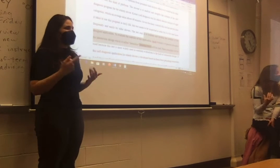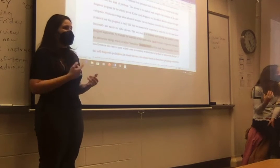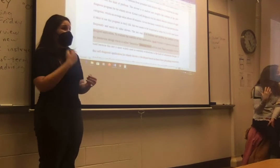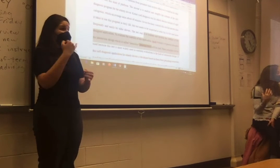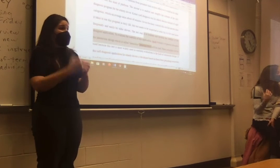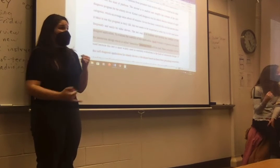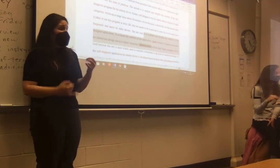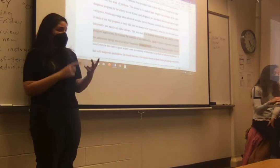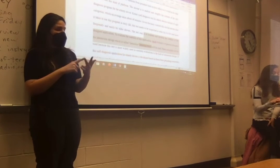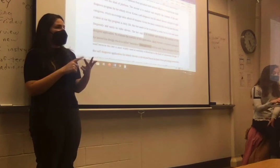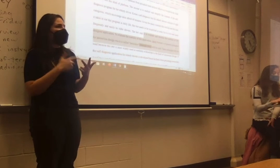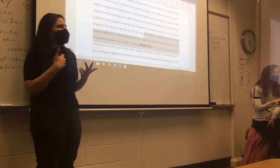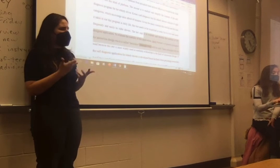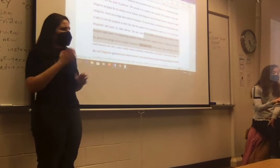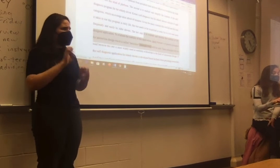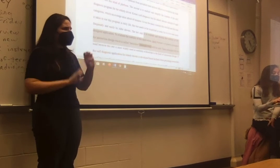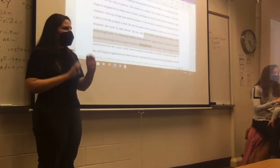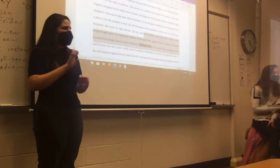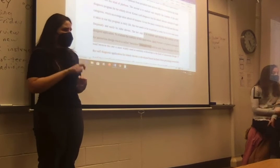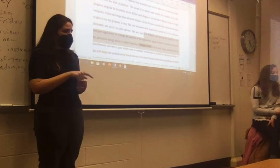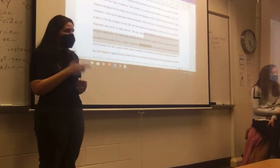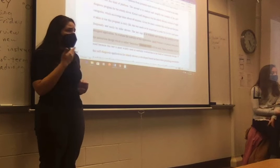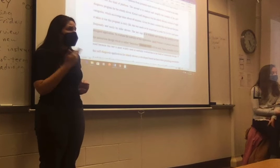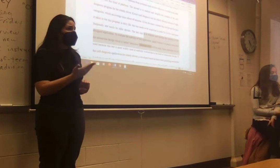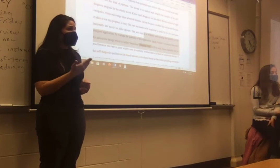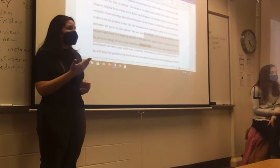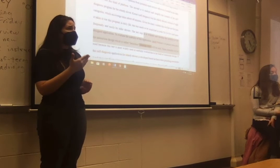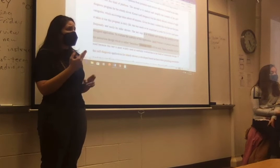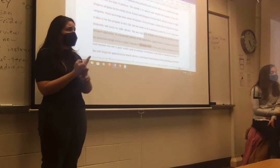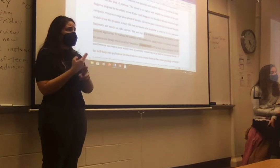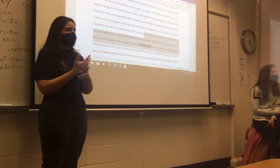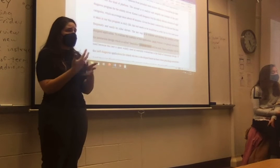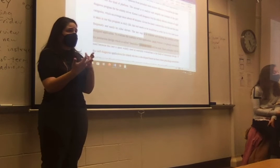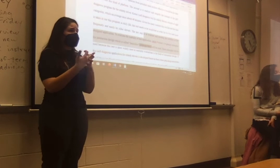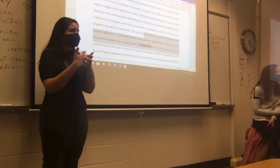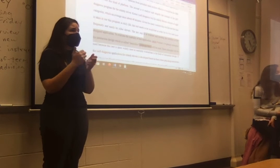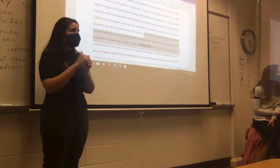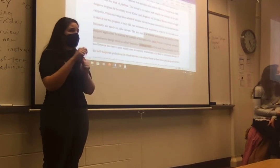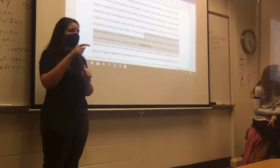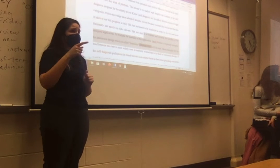its efficiency based on these 10 principles, right?